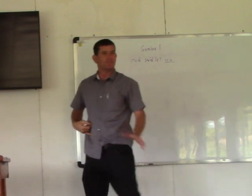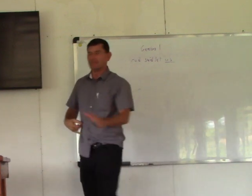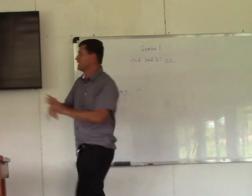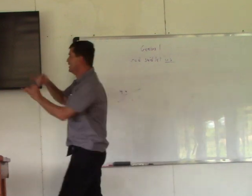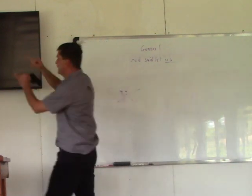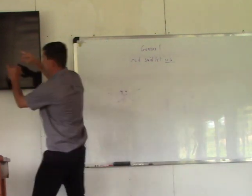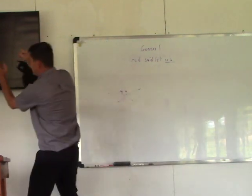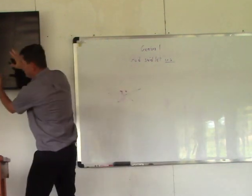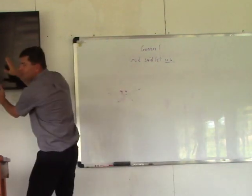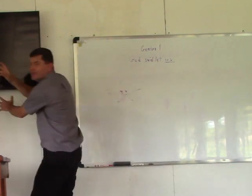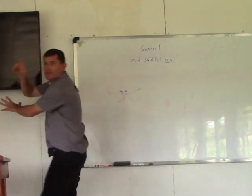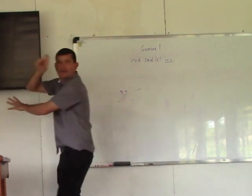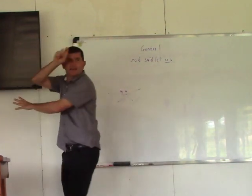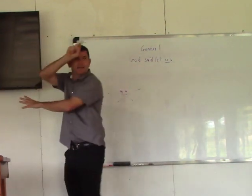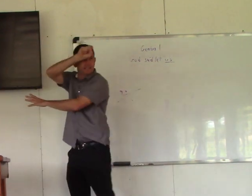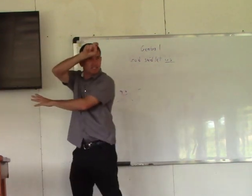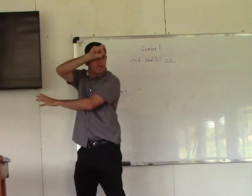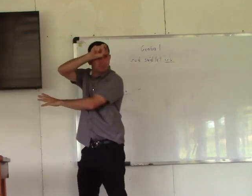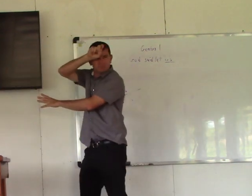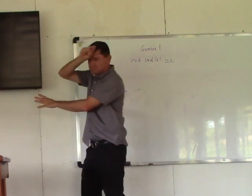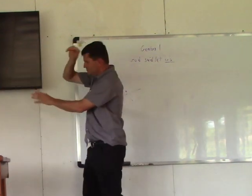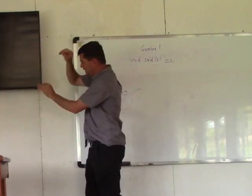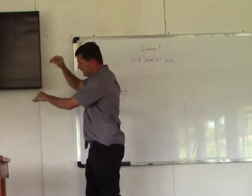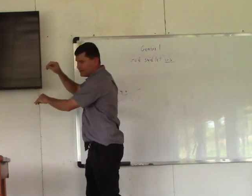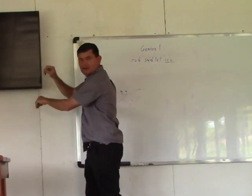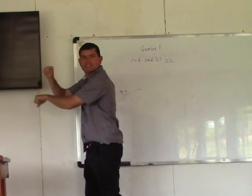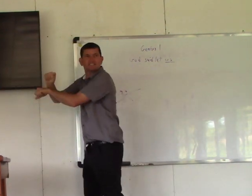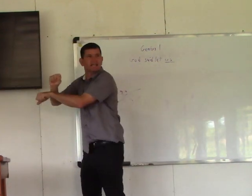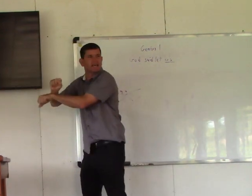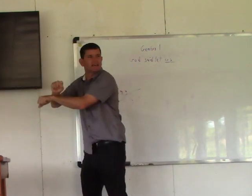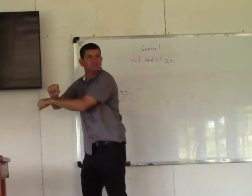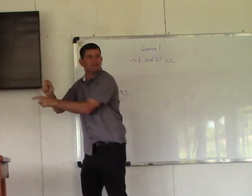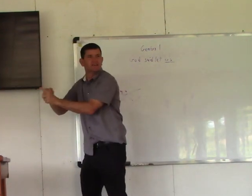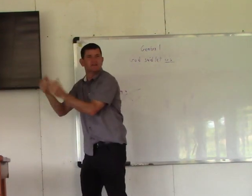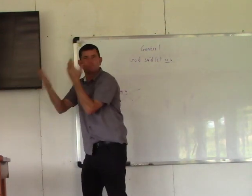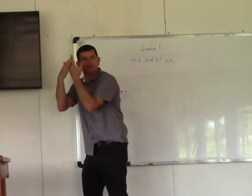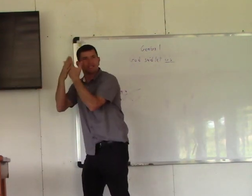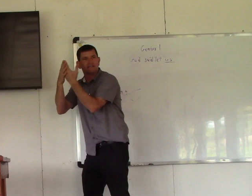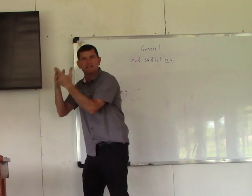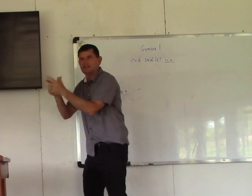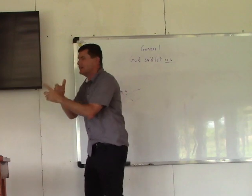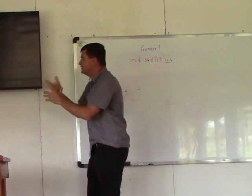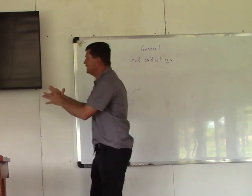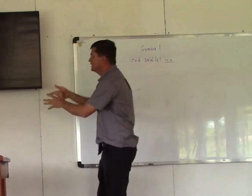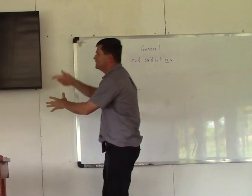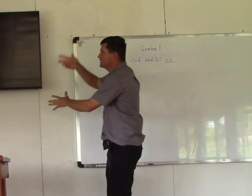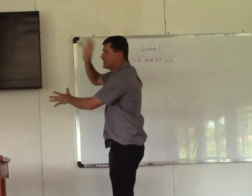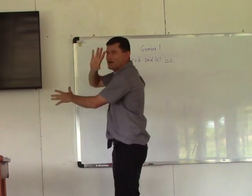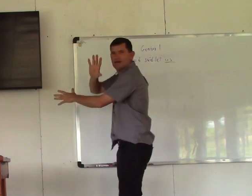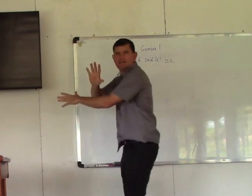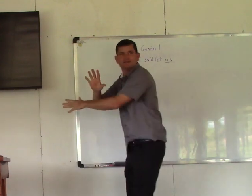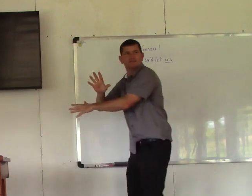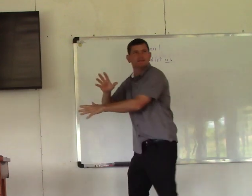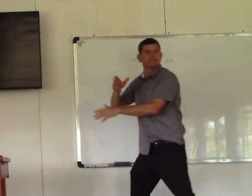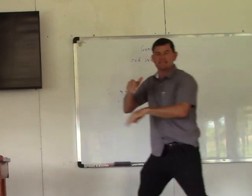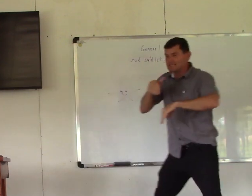Joseph, here in Egypt, here as a slave, in prison, And then God